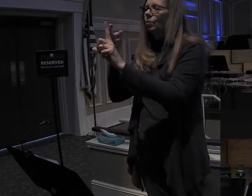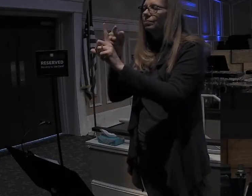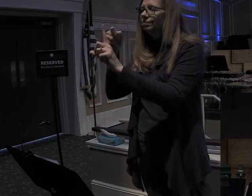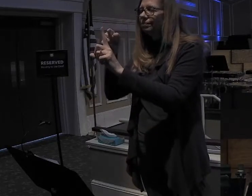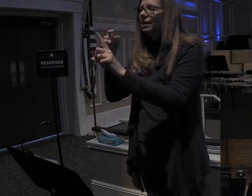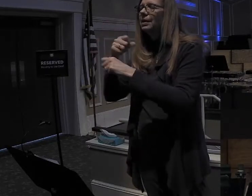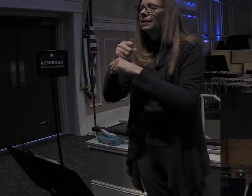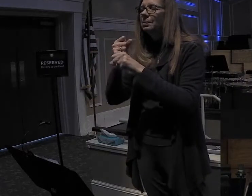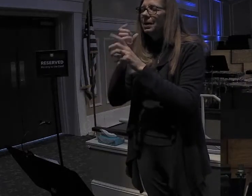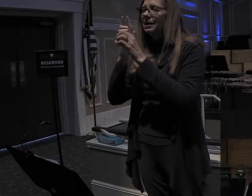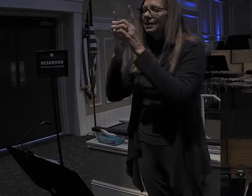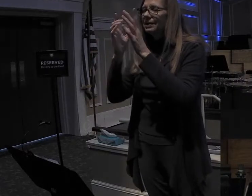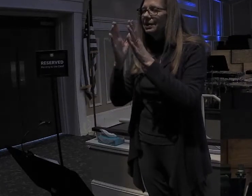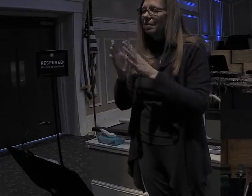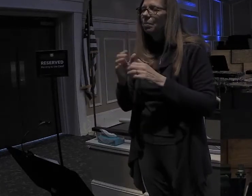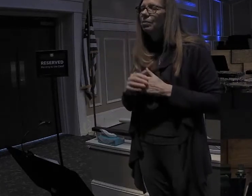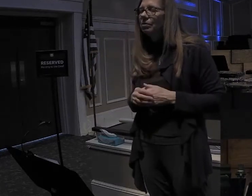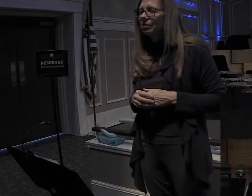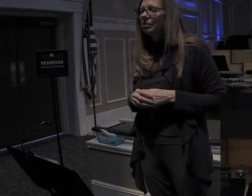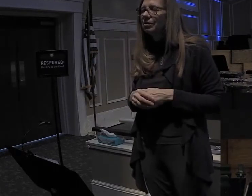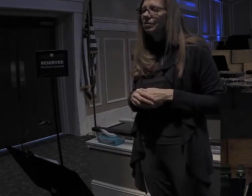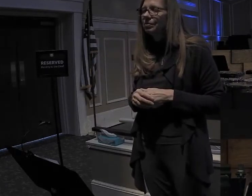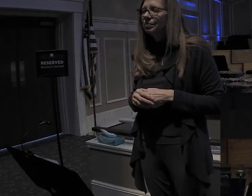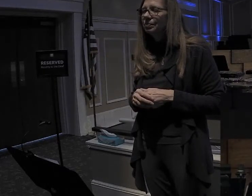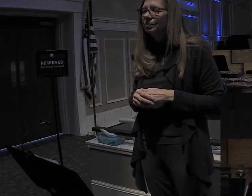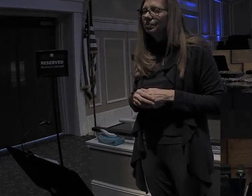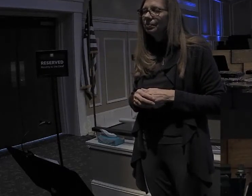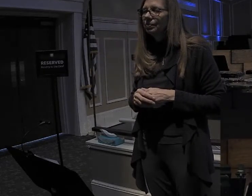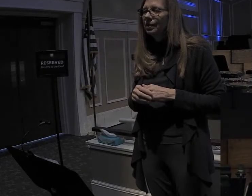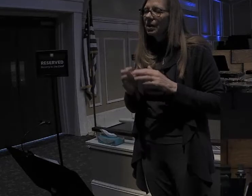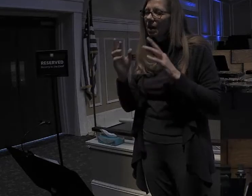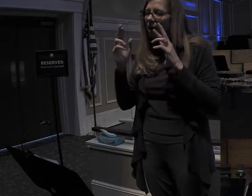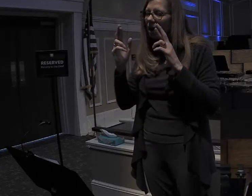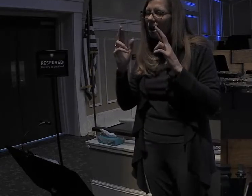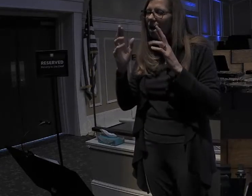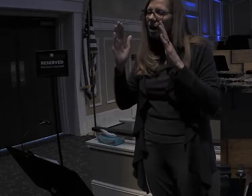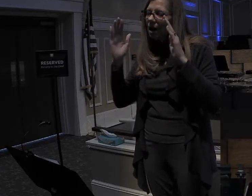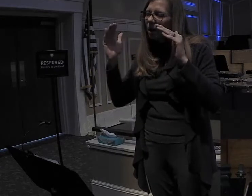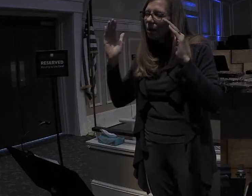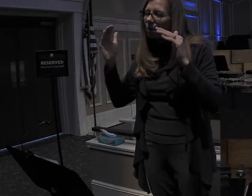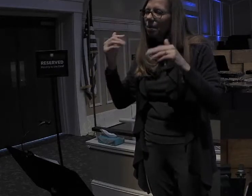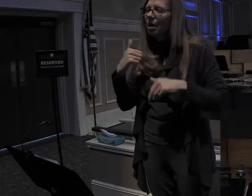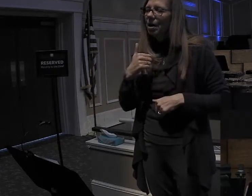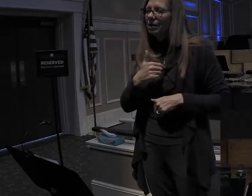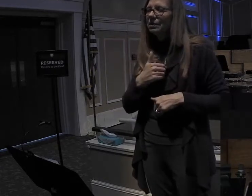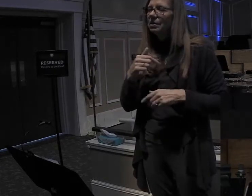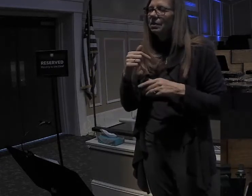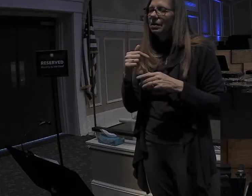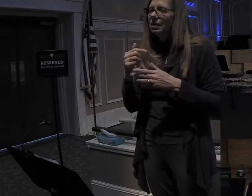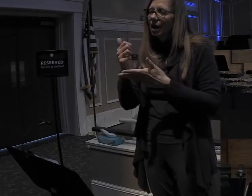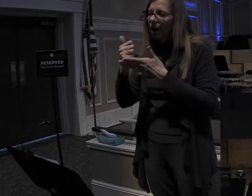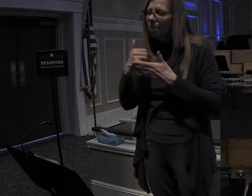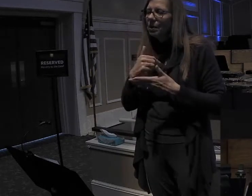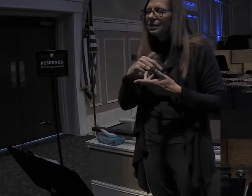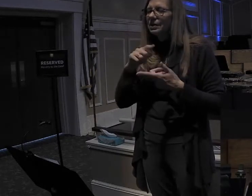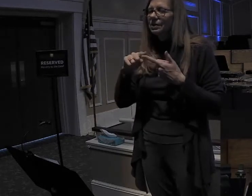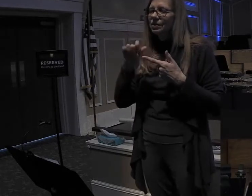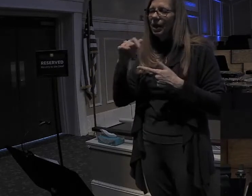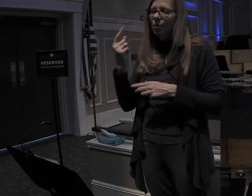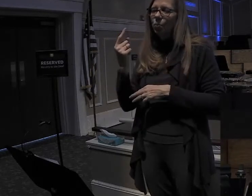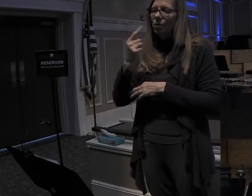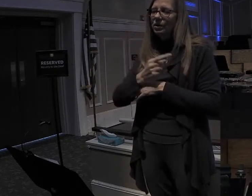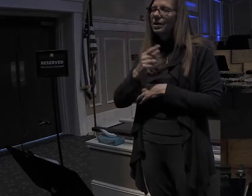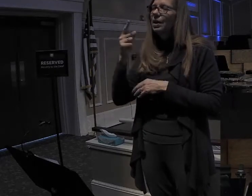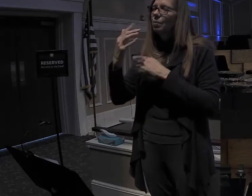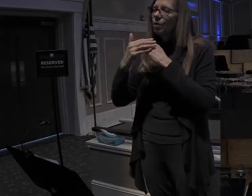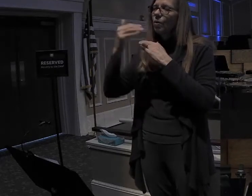make disciples. Lord, help us until that one day when you call us home. May we